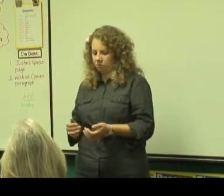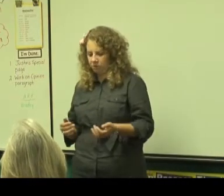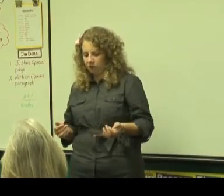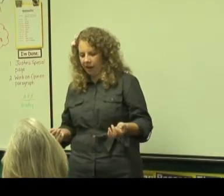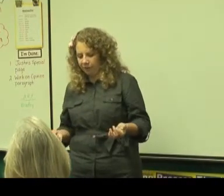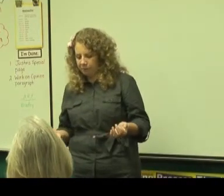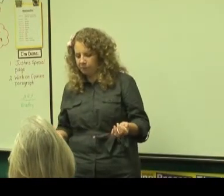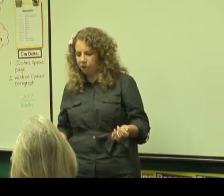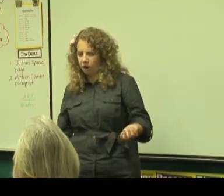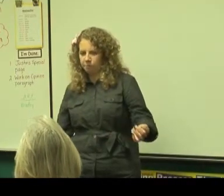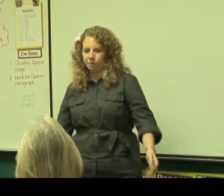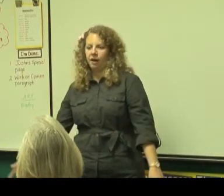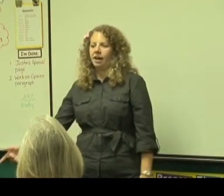so I remember car blue I